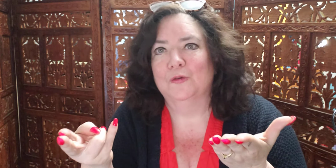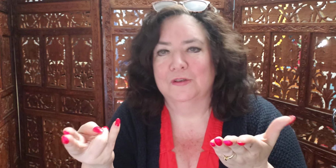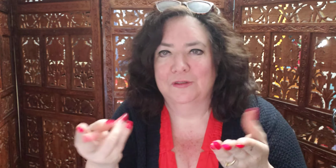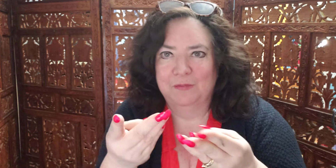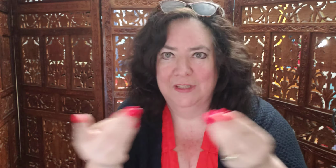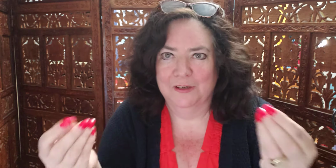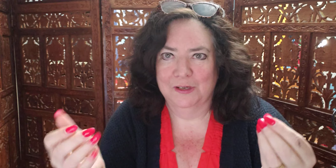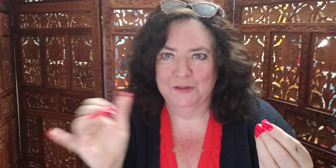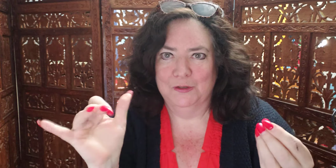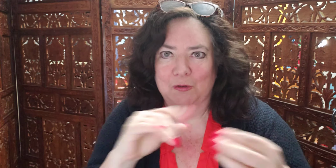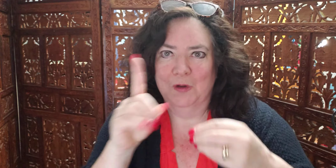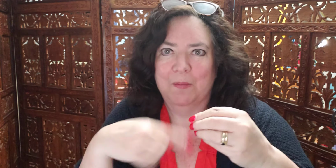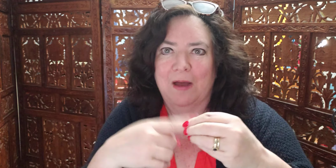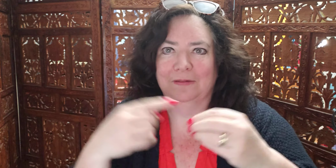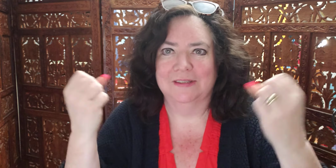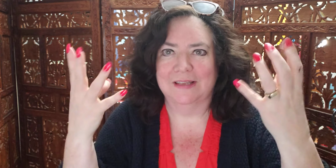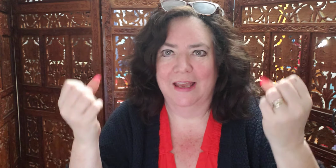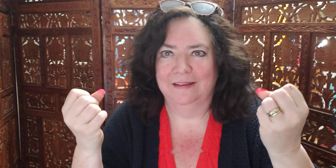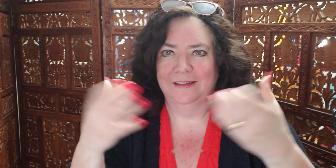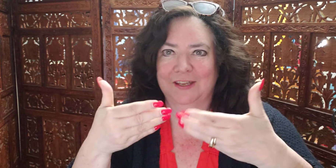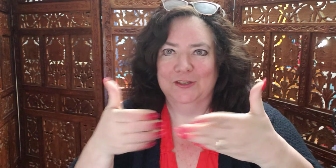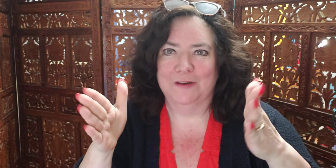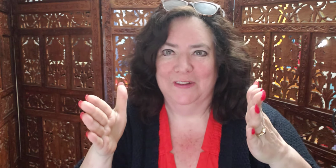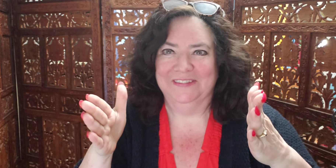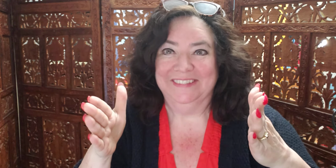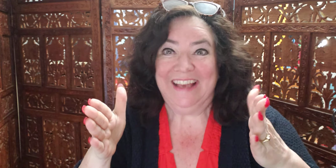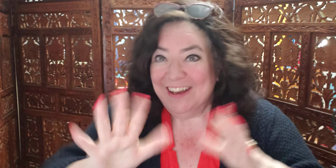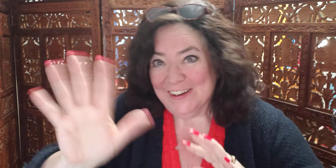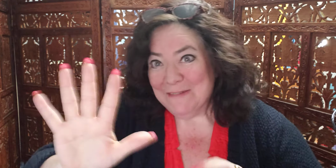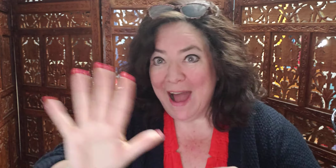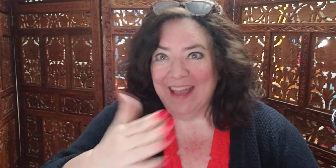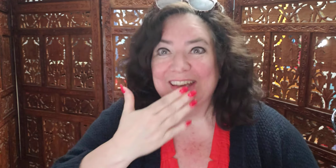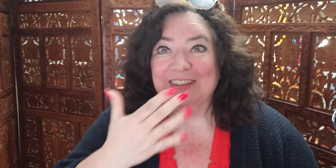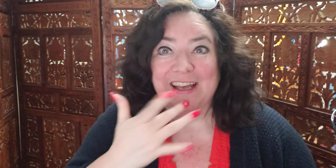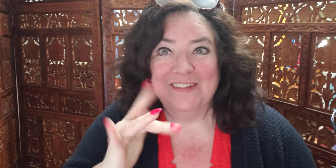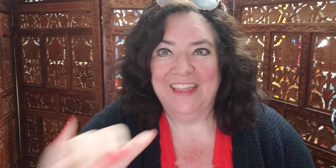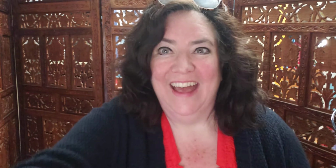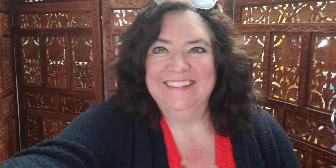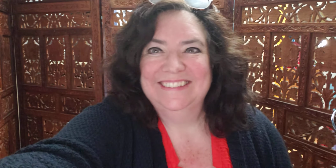resource materials too about sign in general. Okay, bye and good luck with that.